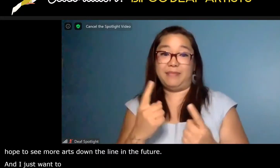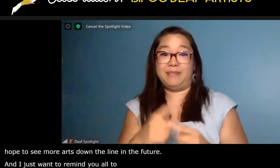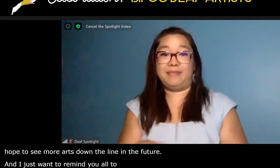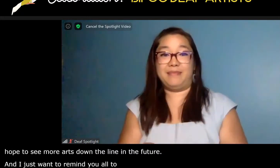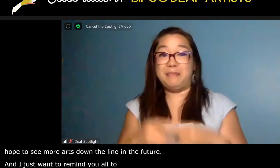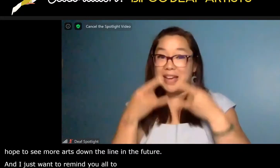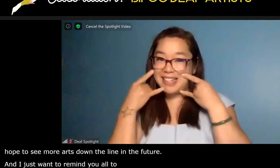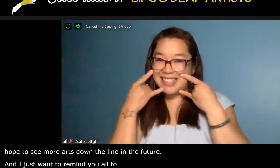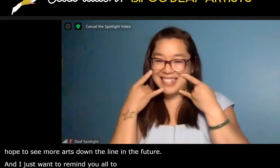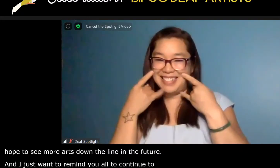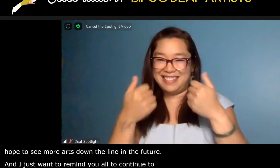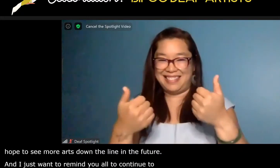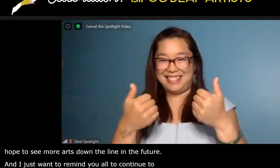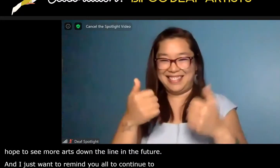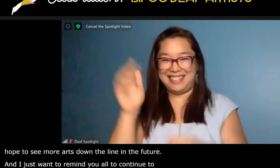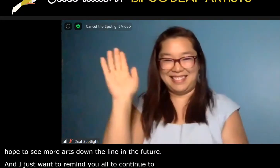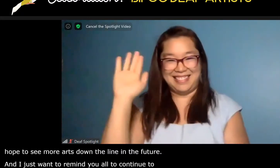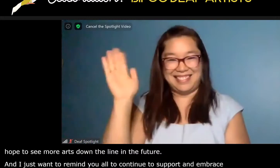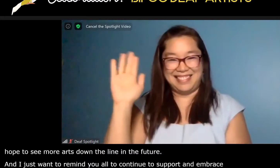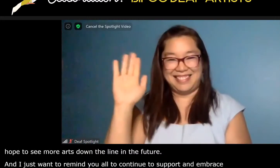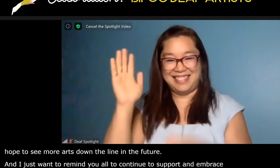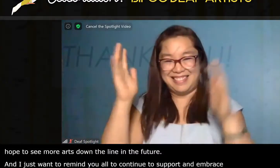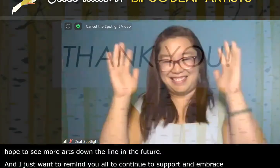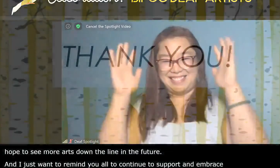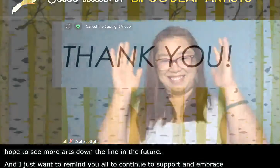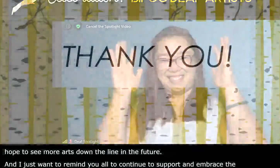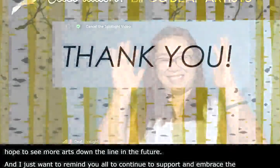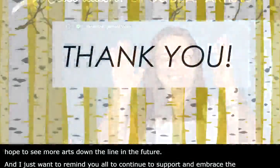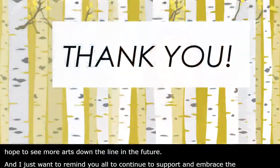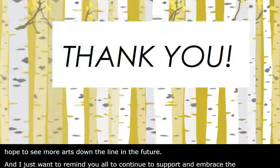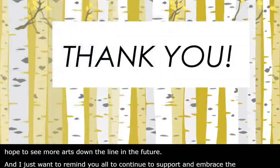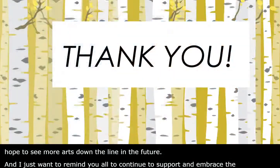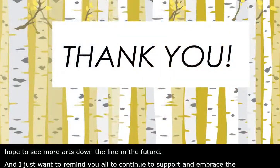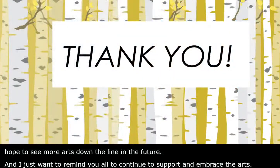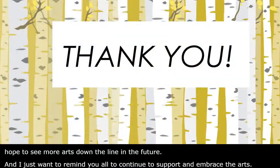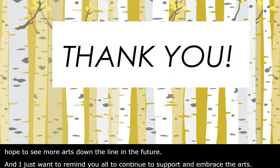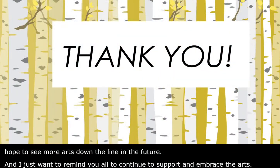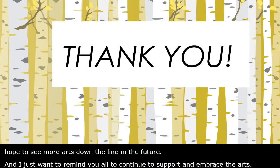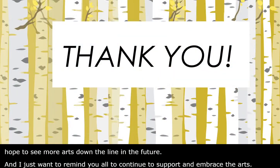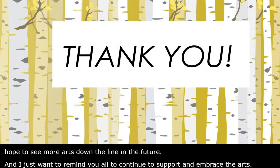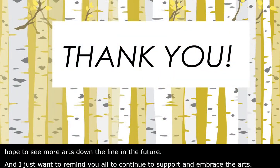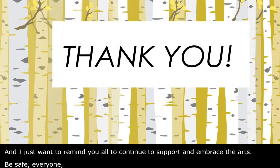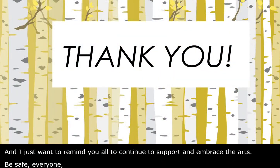support and embrace the arts. Be safe, everyone. Thank you all.